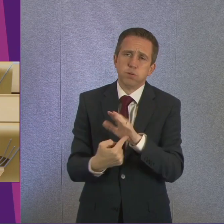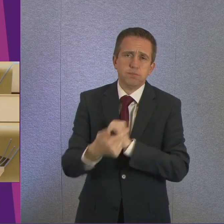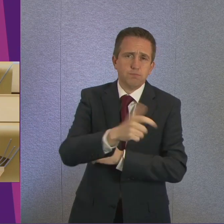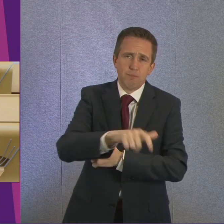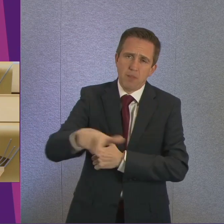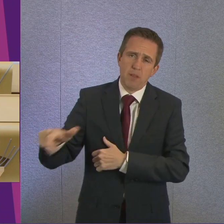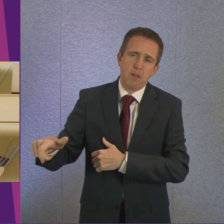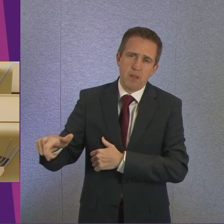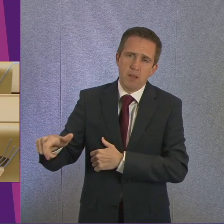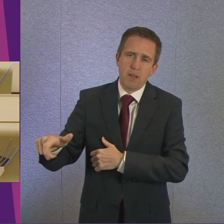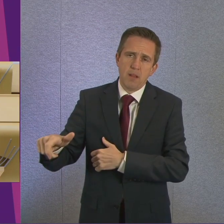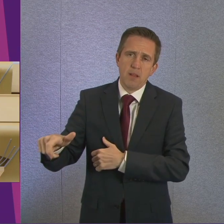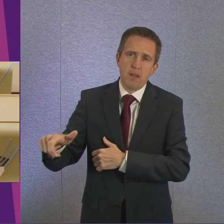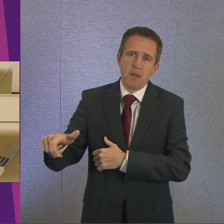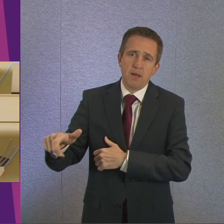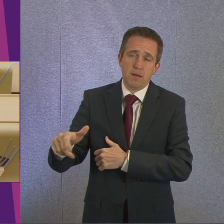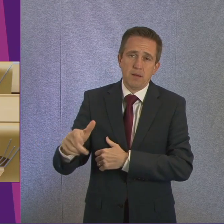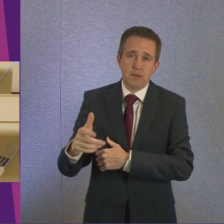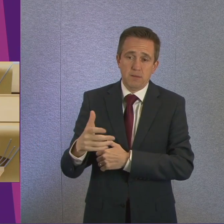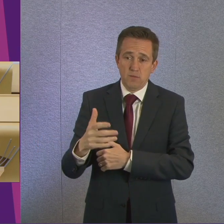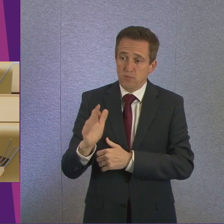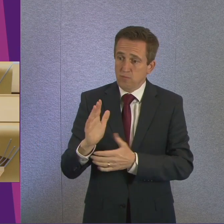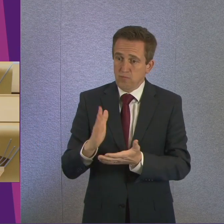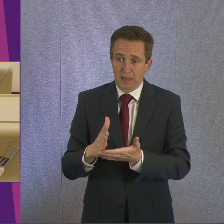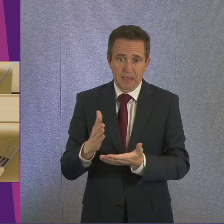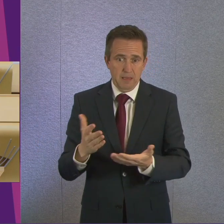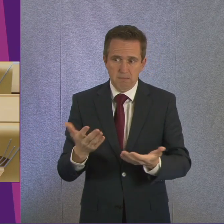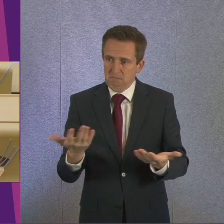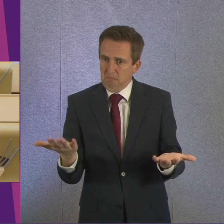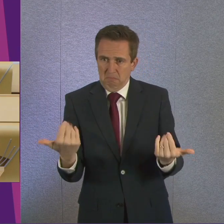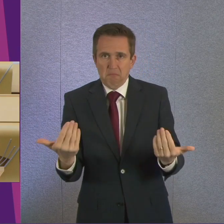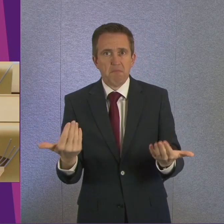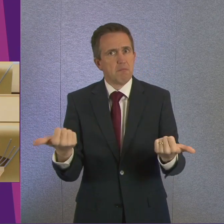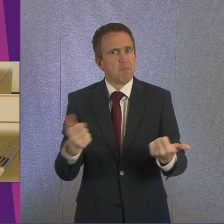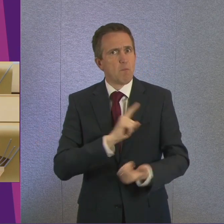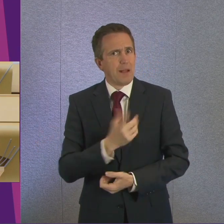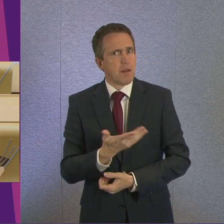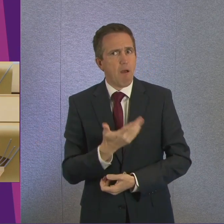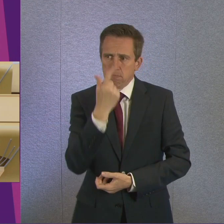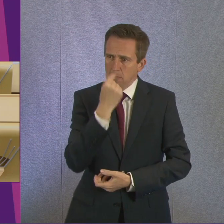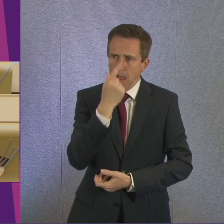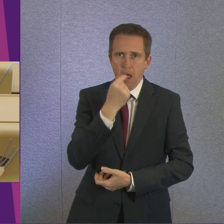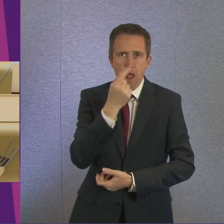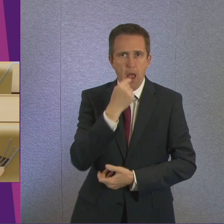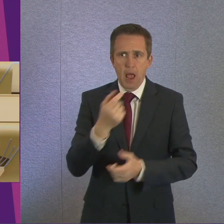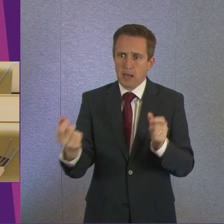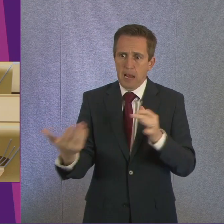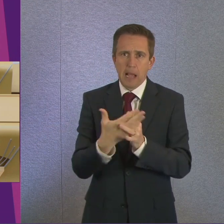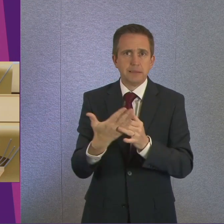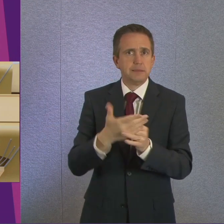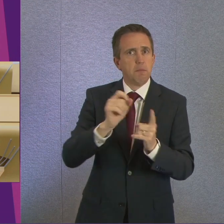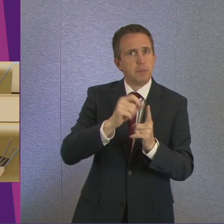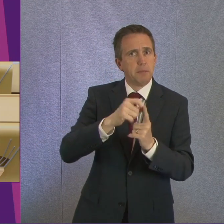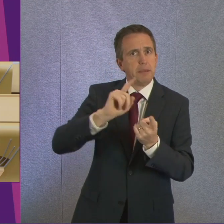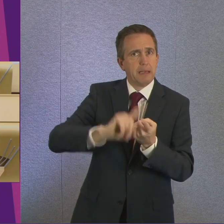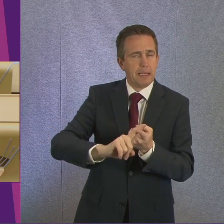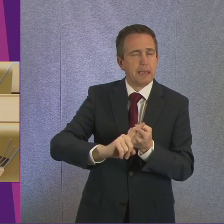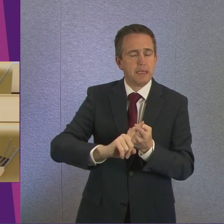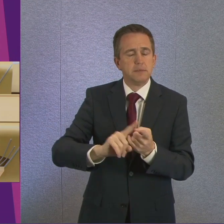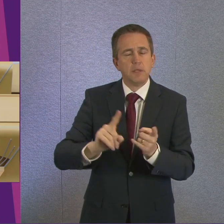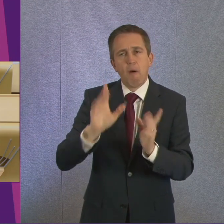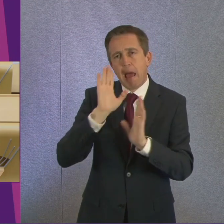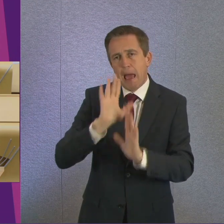and there is no reason at this point why they cannot access PPE. So my apology